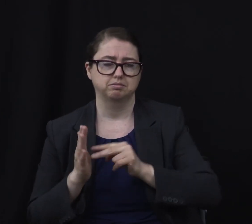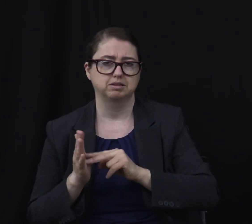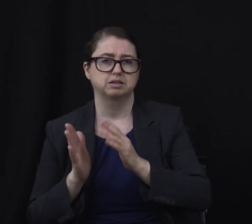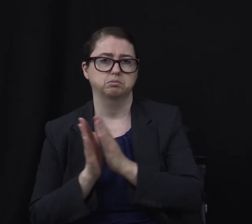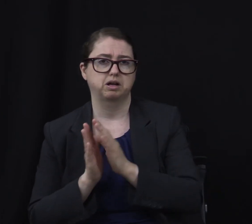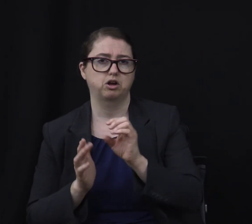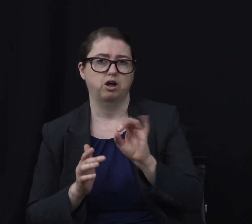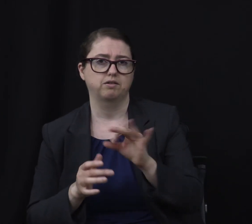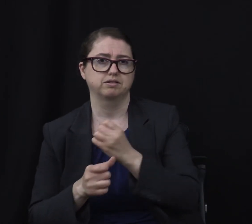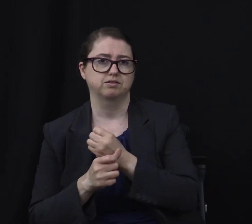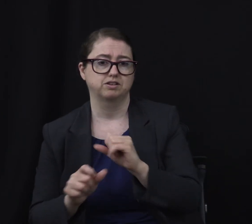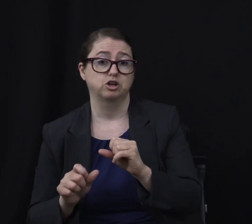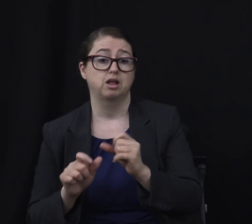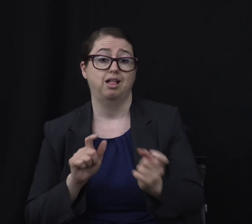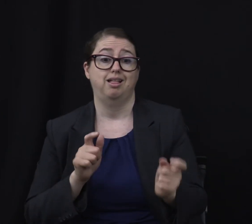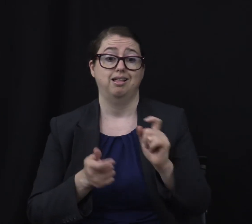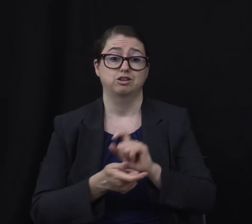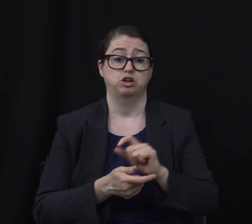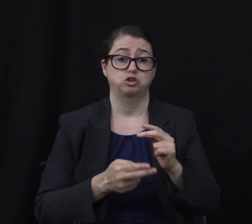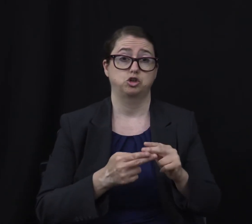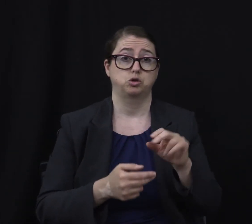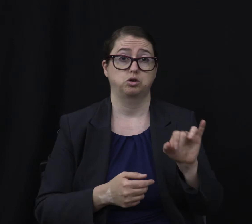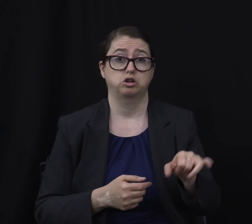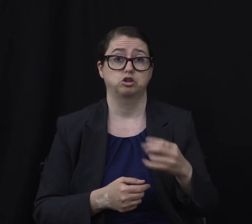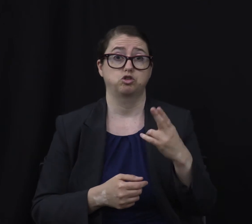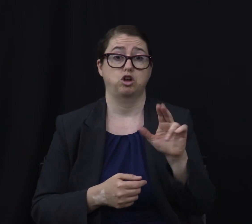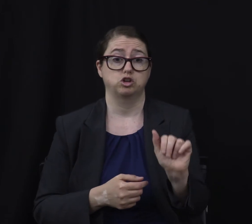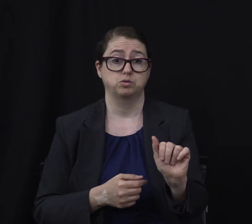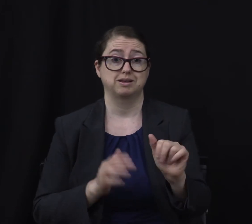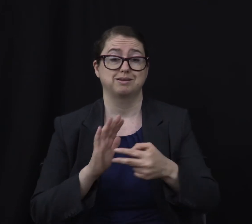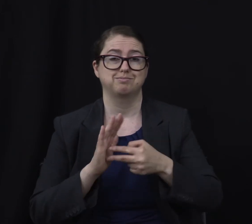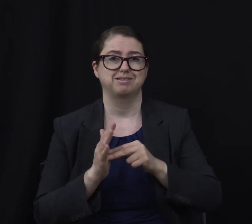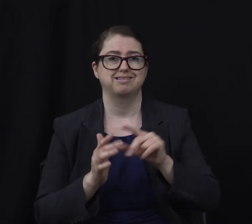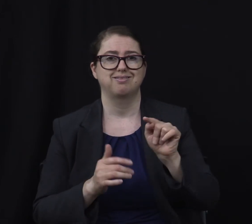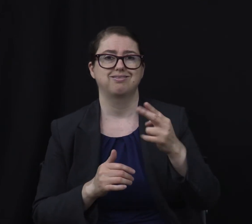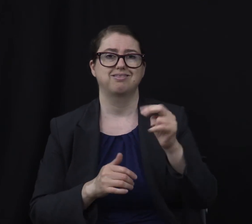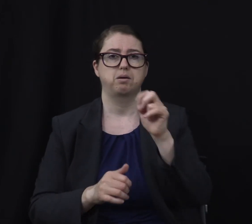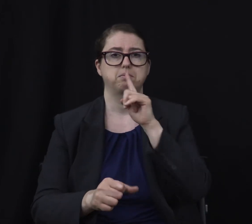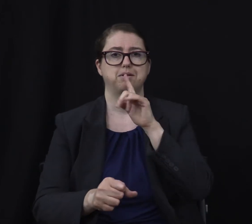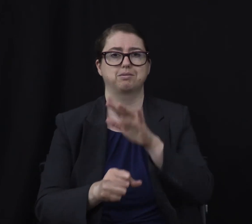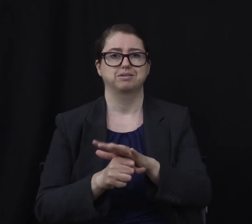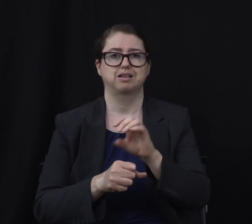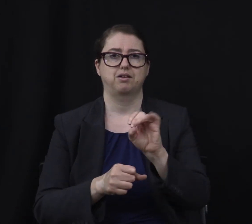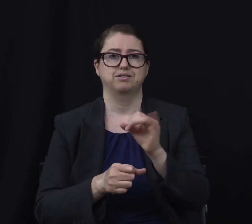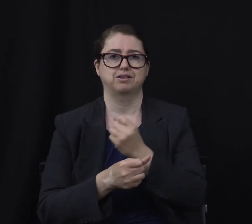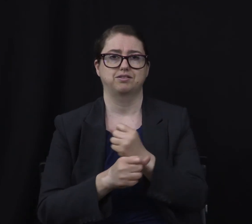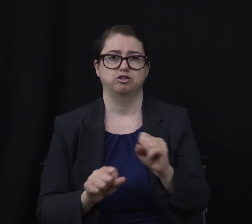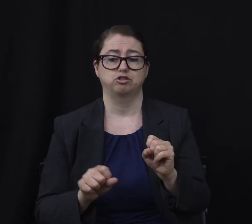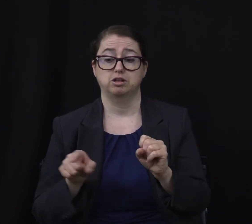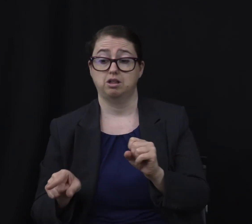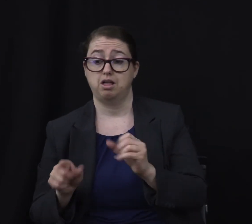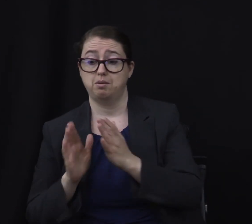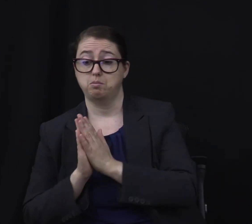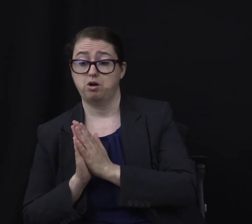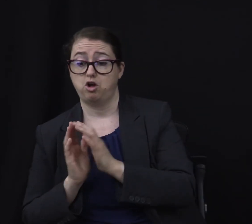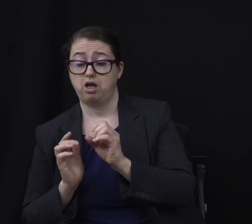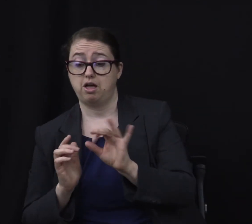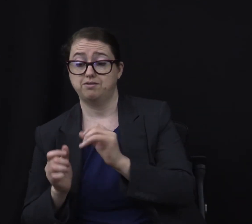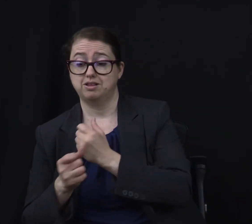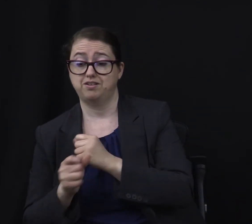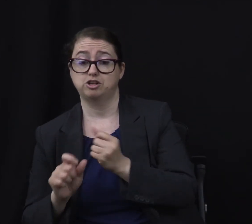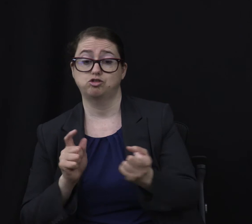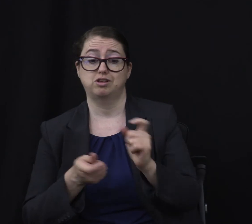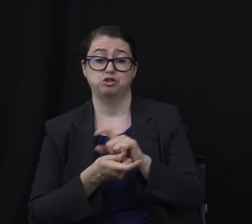Joshua, Joshua means the promise of salvation. Did you catch that? It's one